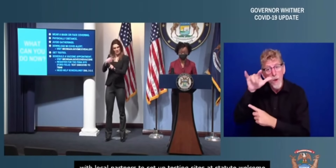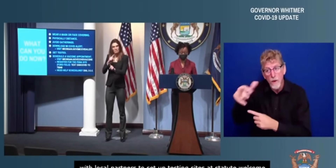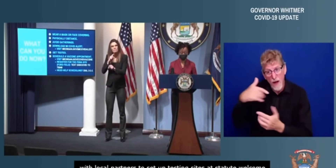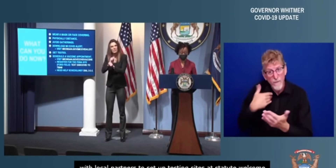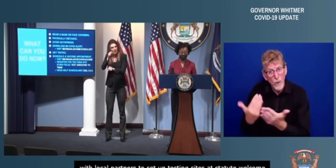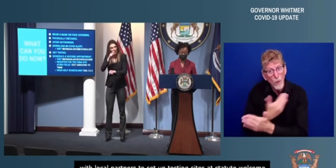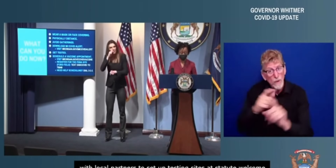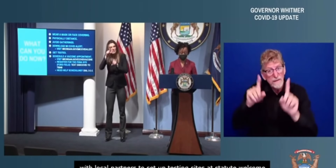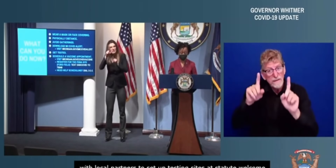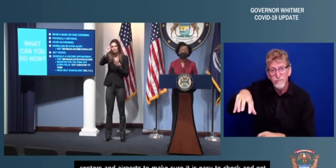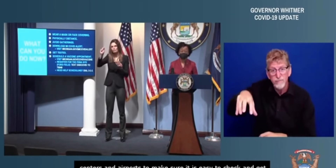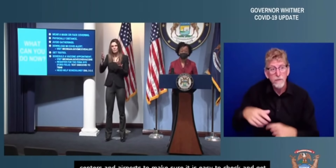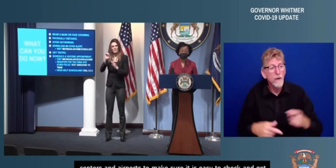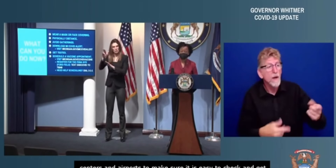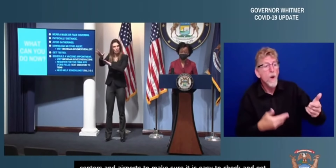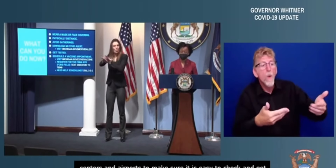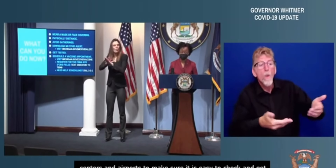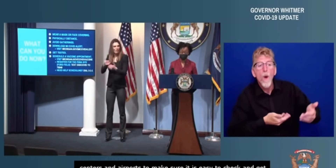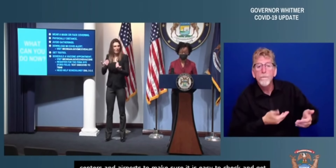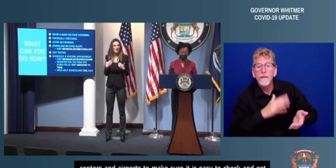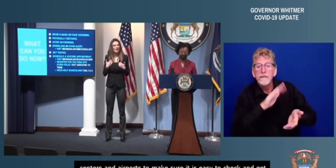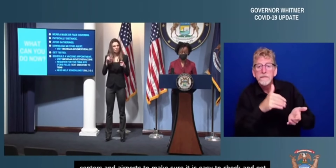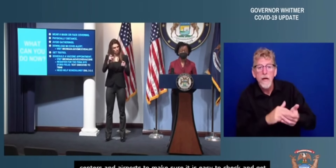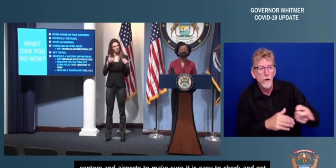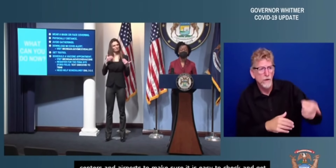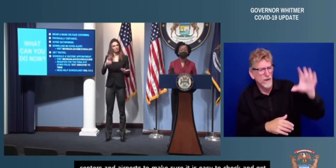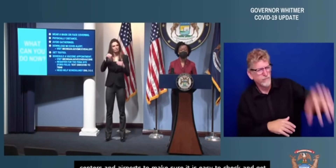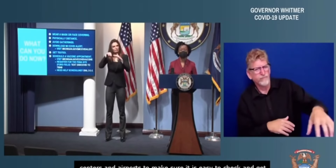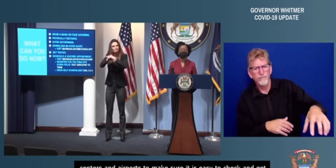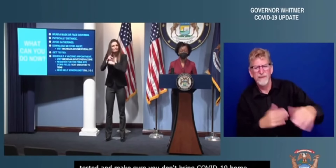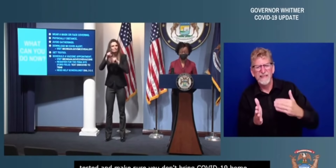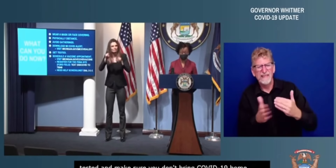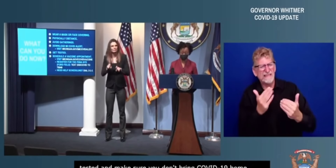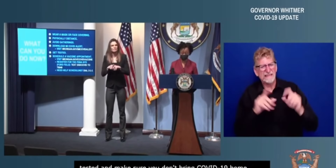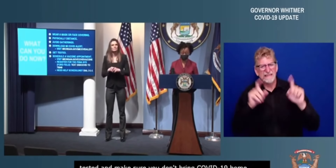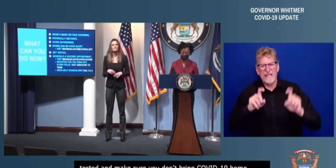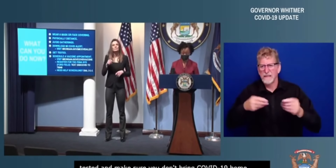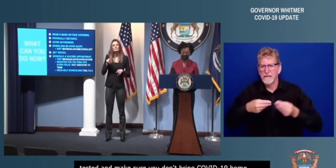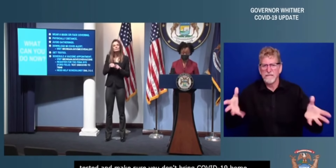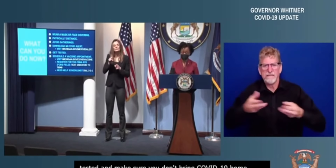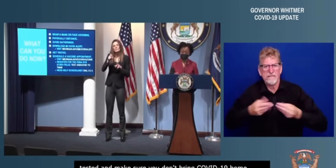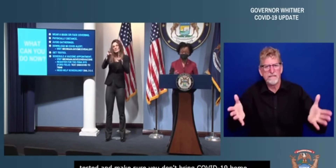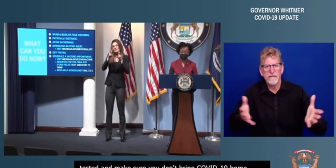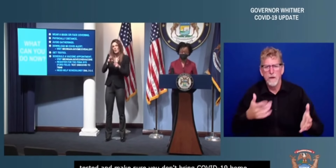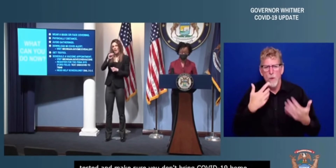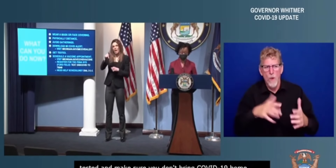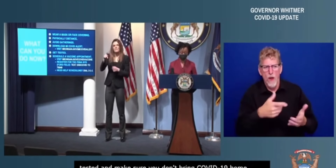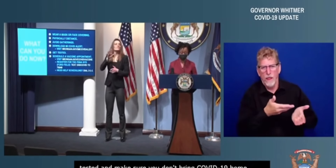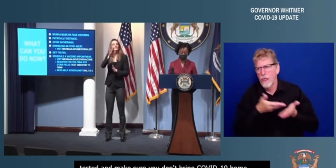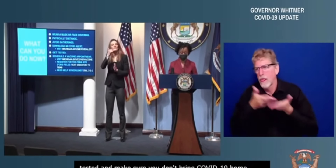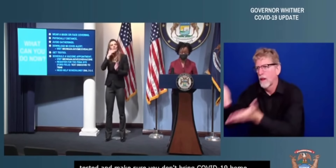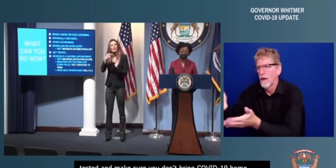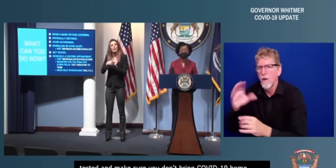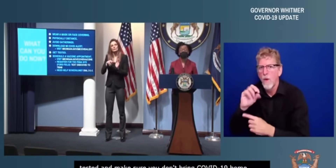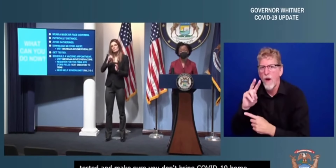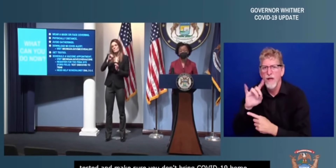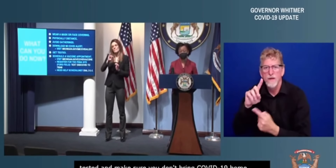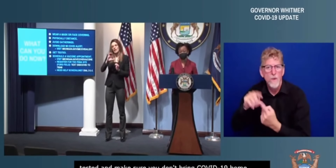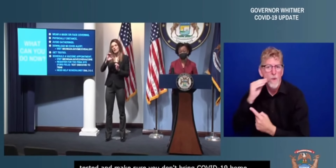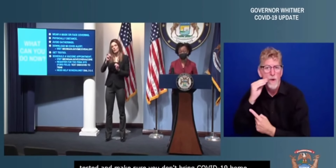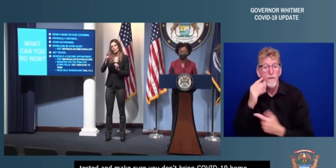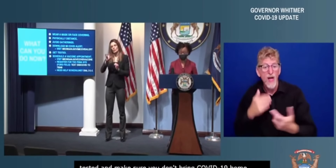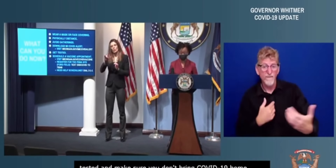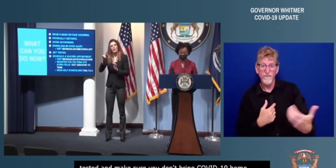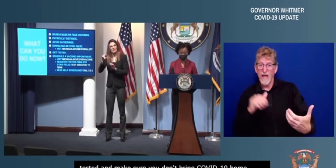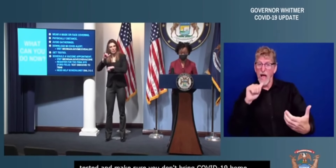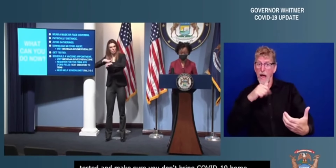home. You can also and should download the My COVID Alert app so that you are alerted if you come in close contact